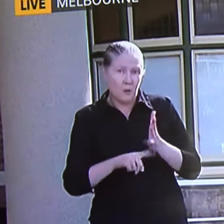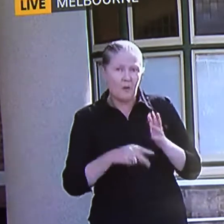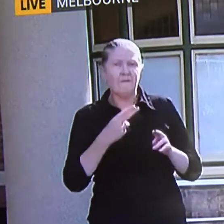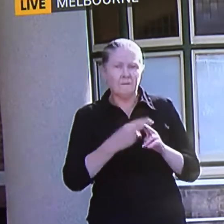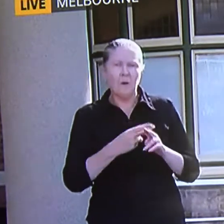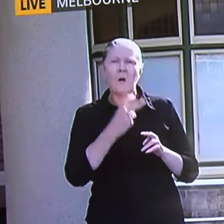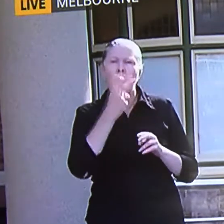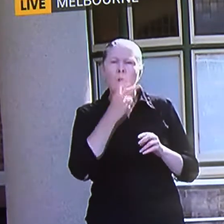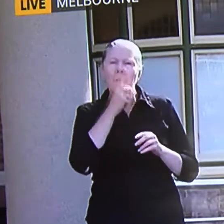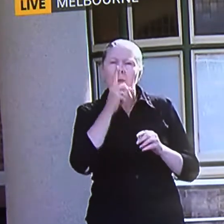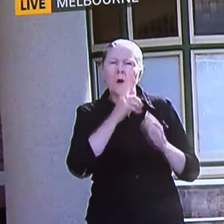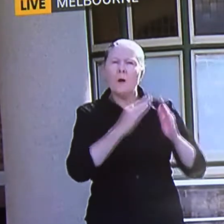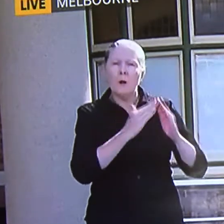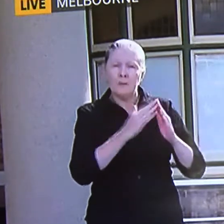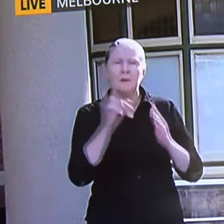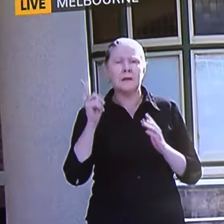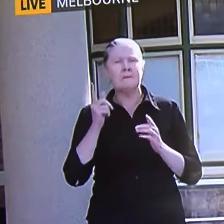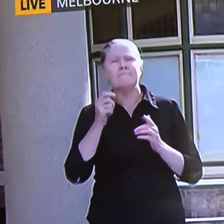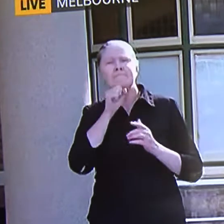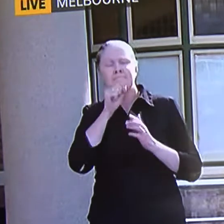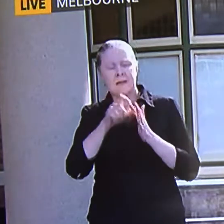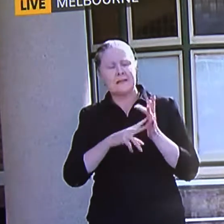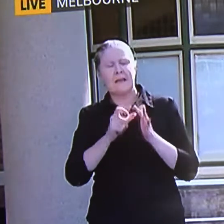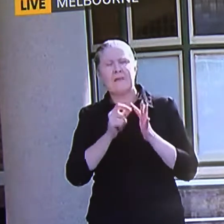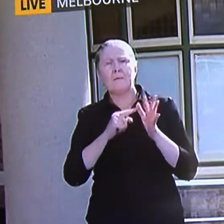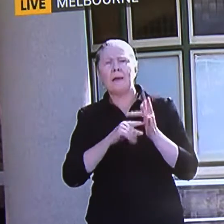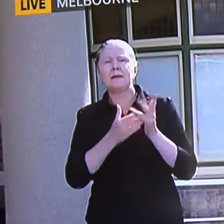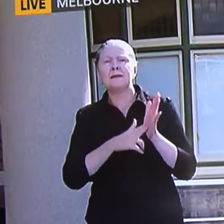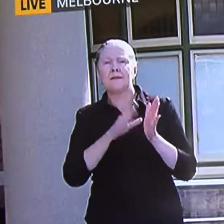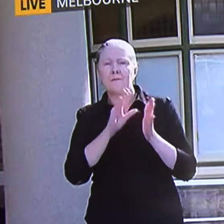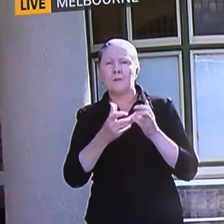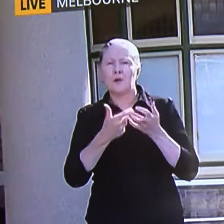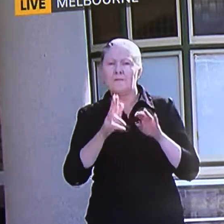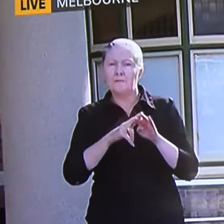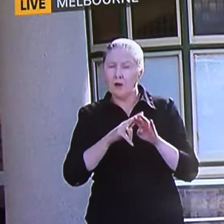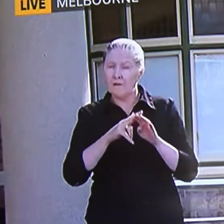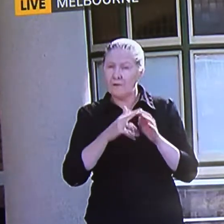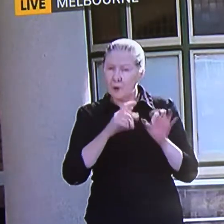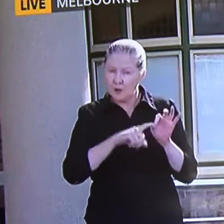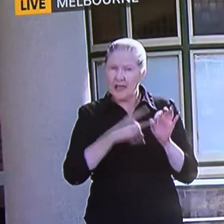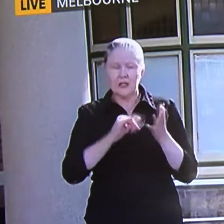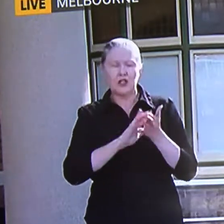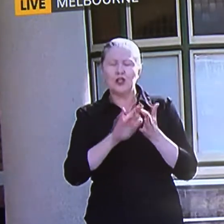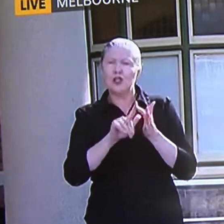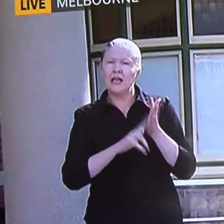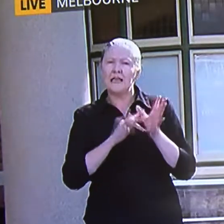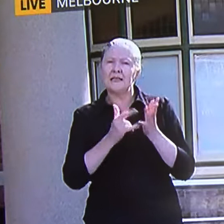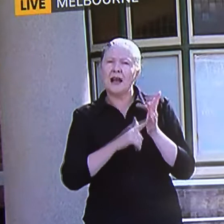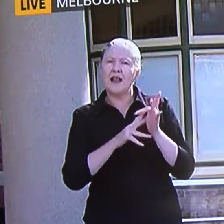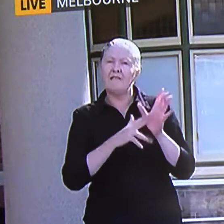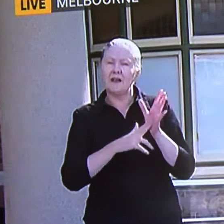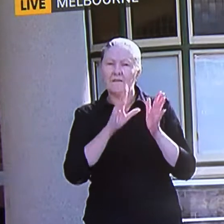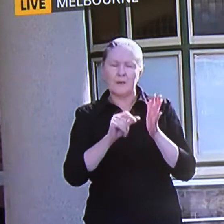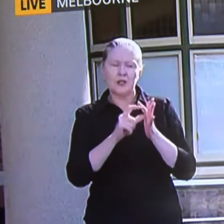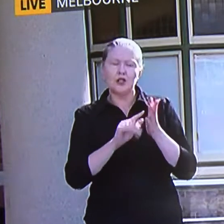care facilities. And this is work led by David Patterson from the University of Queensland and Sheena Sullivan from the Doherty Institute. And